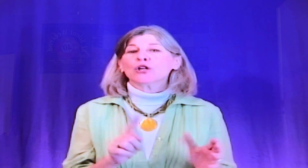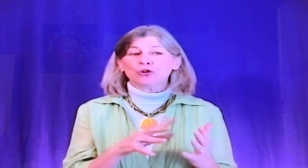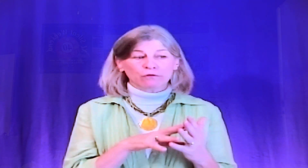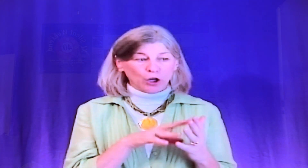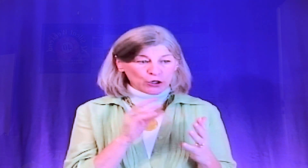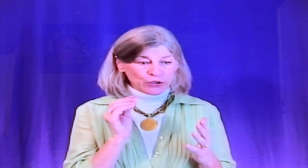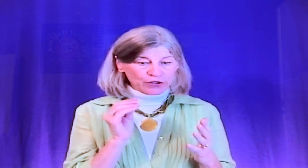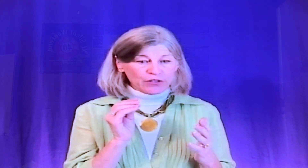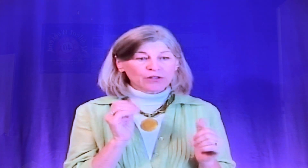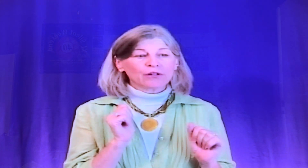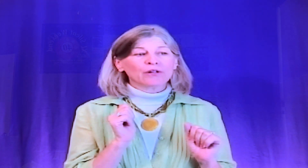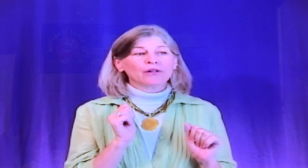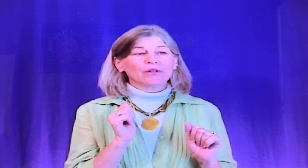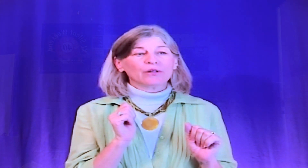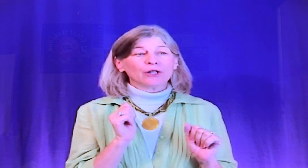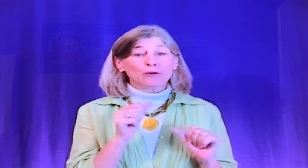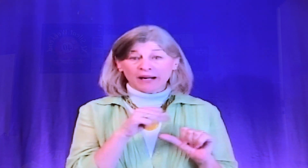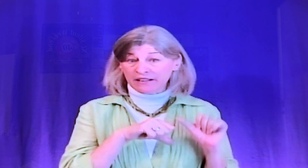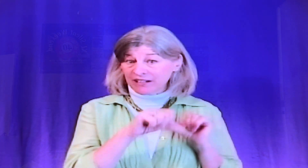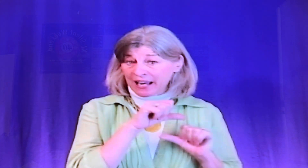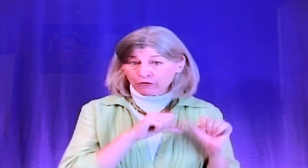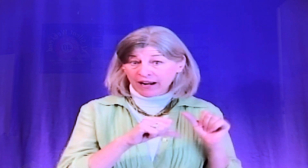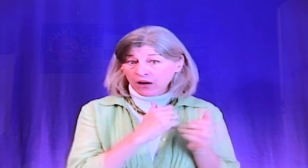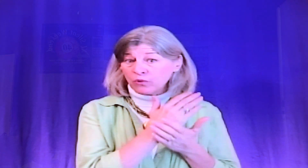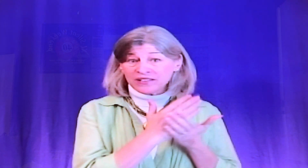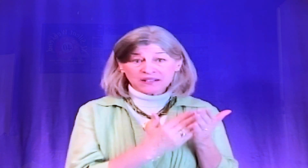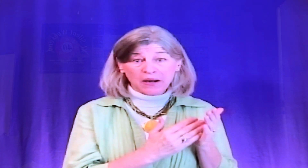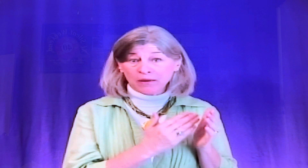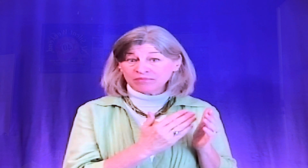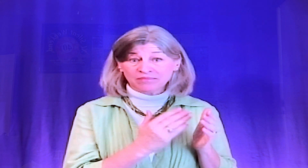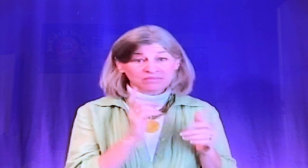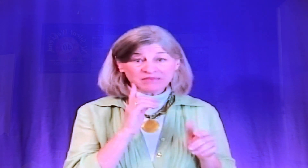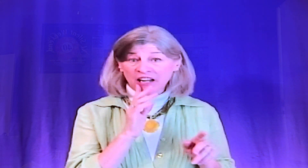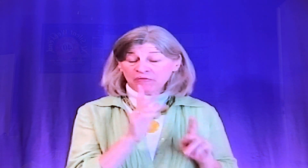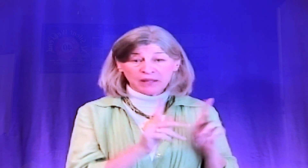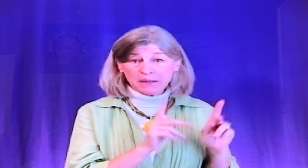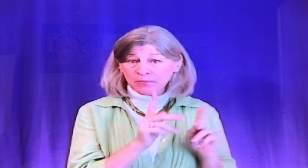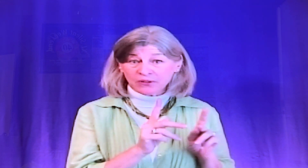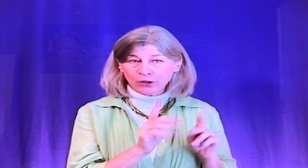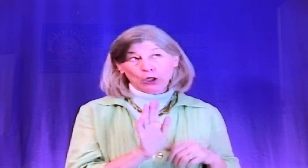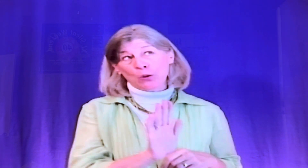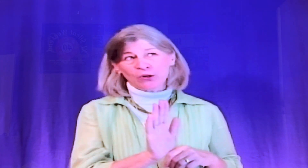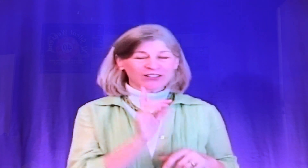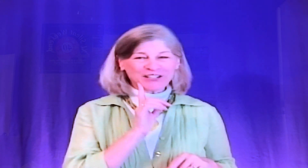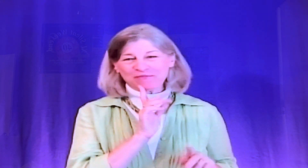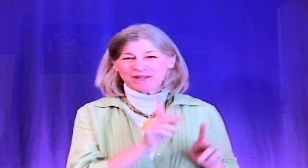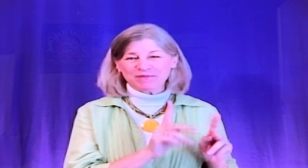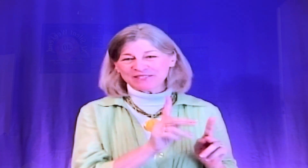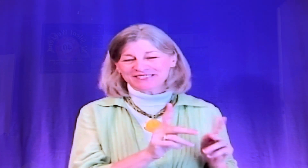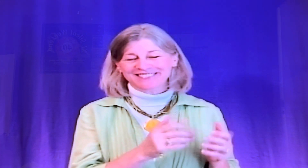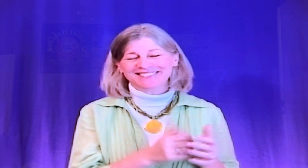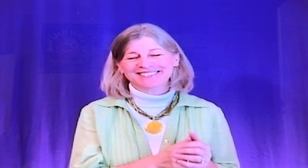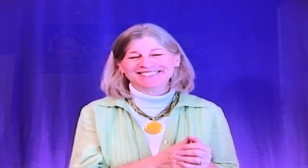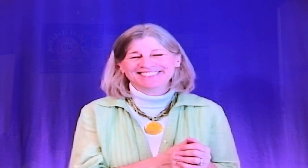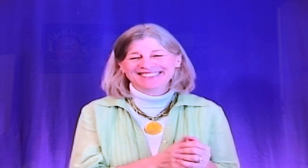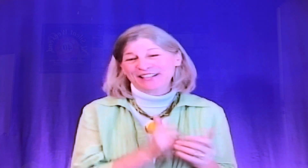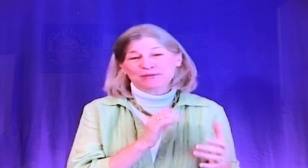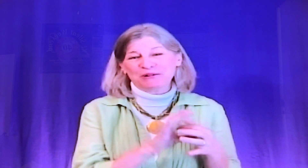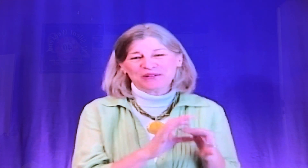You've learned, you might even hang around with some deaf people, your deaf people. Like you all know, that